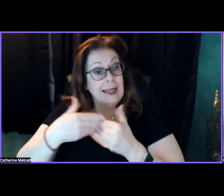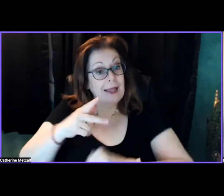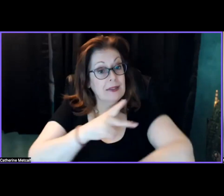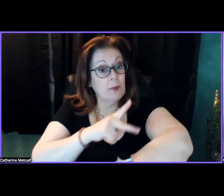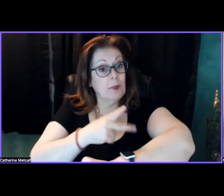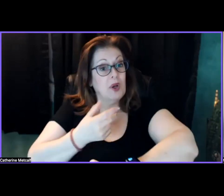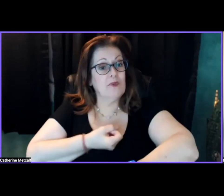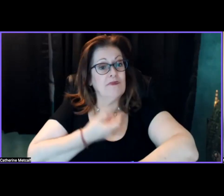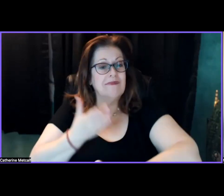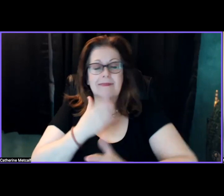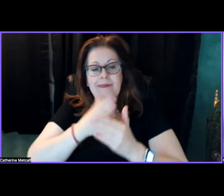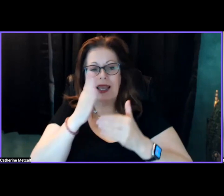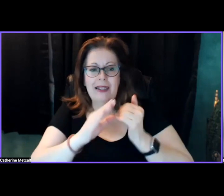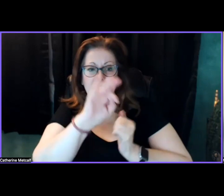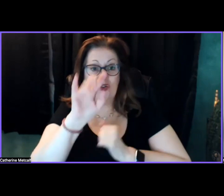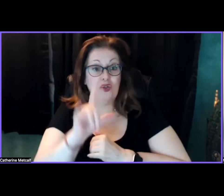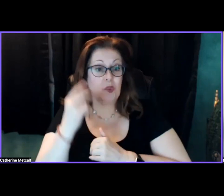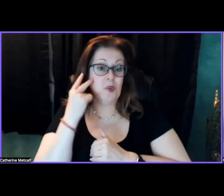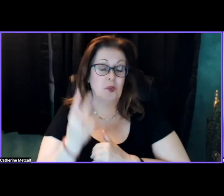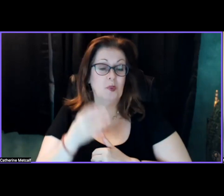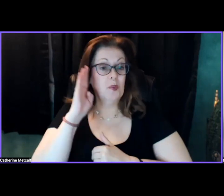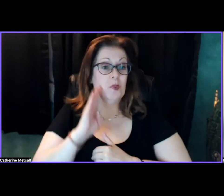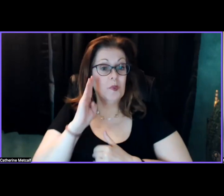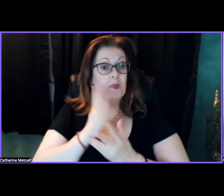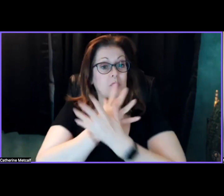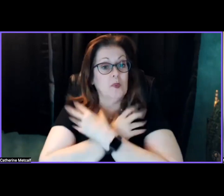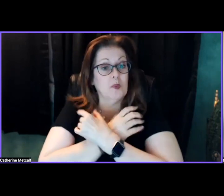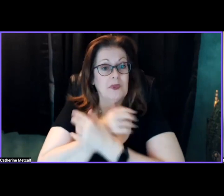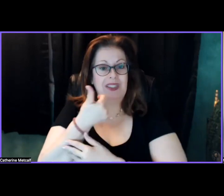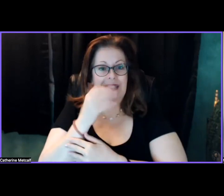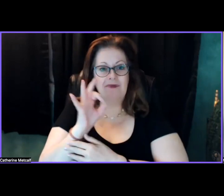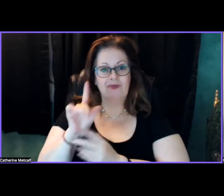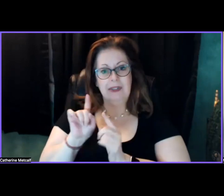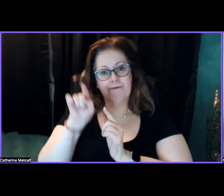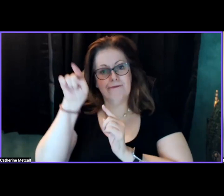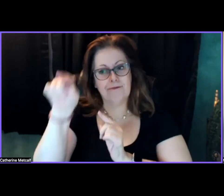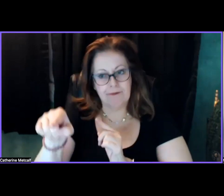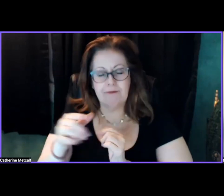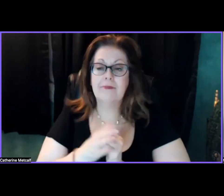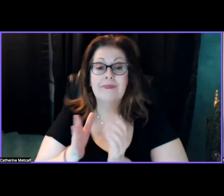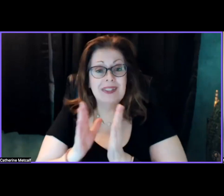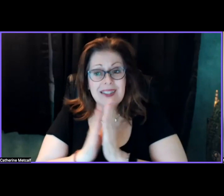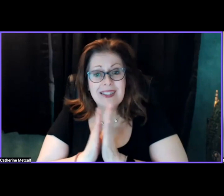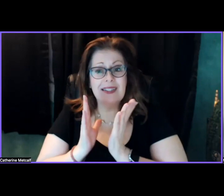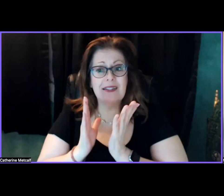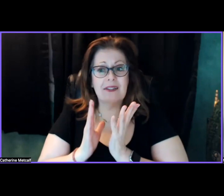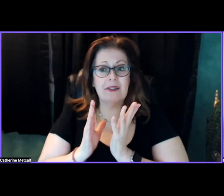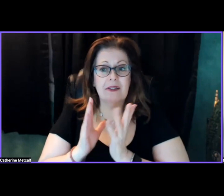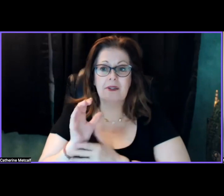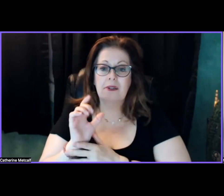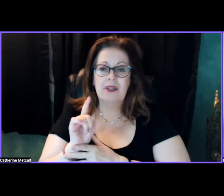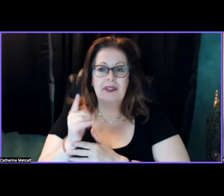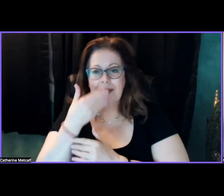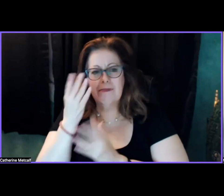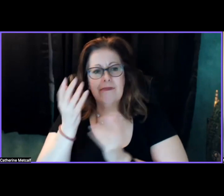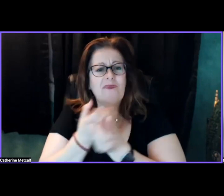the End of July, We Saw a Brown Bear from 10 feet away, and I asked about what attracts mammals to the forest, and Alicia said the smell of everything, even